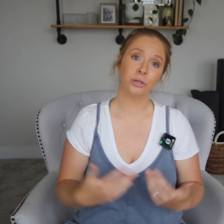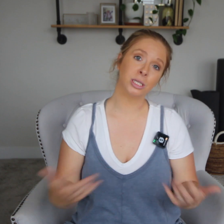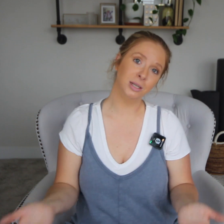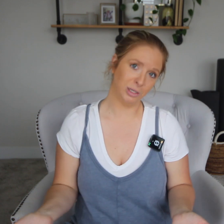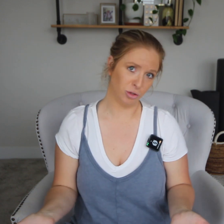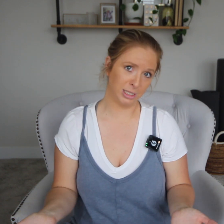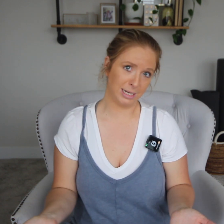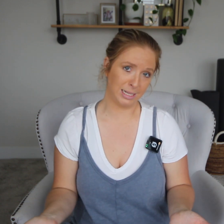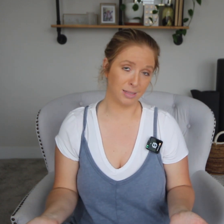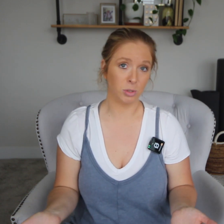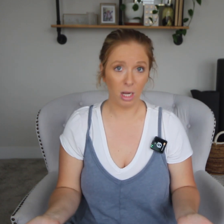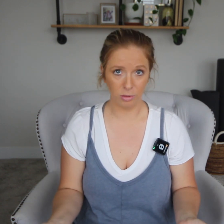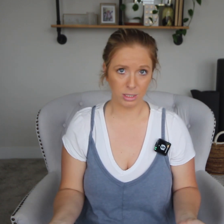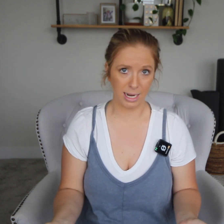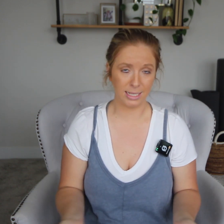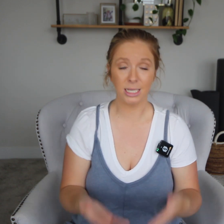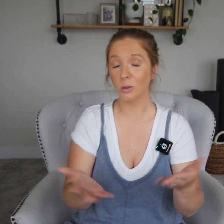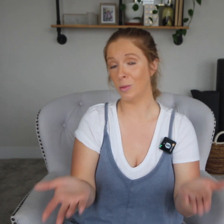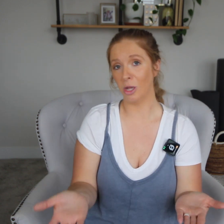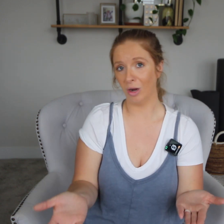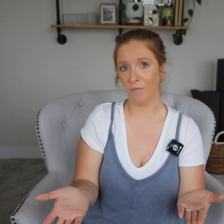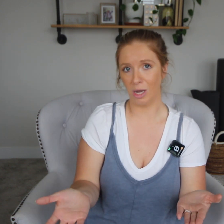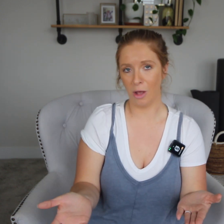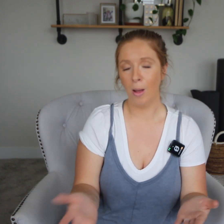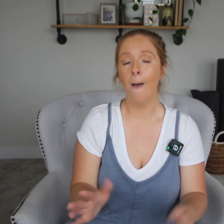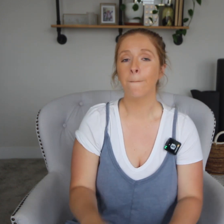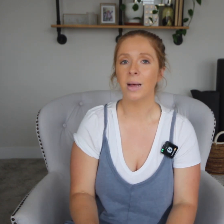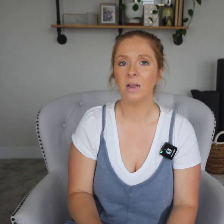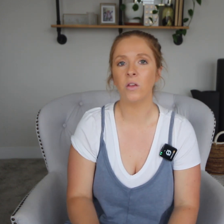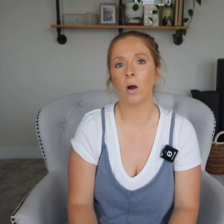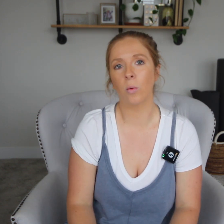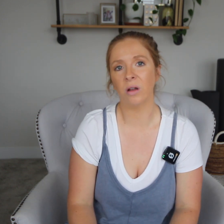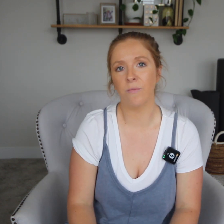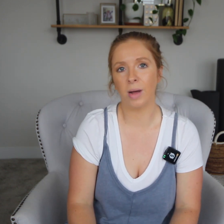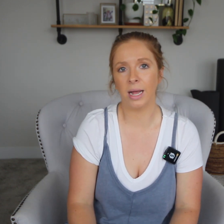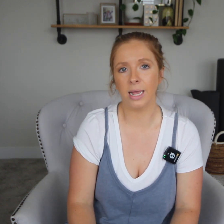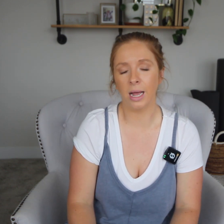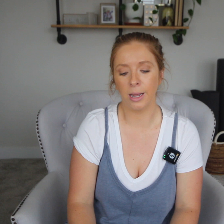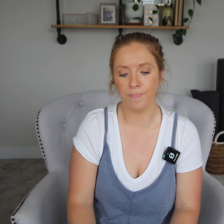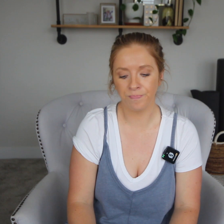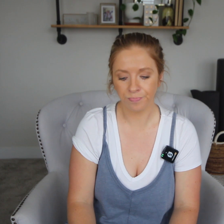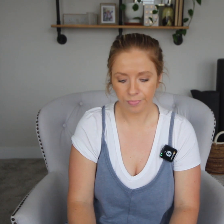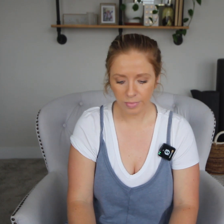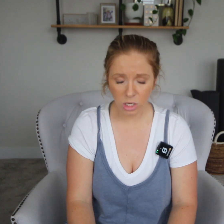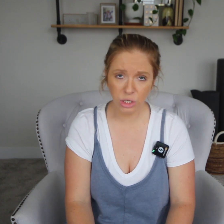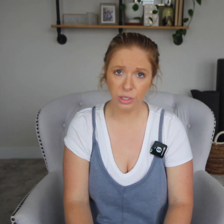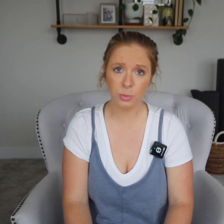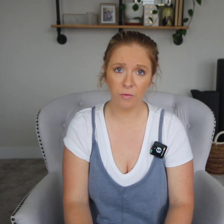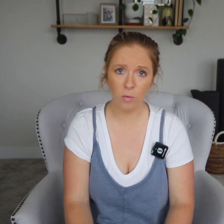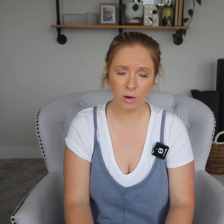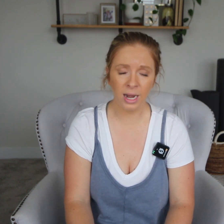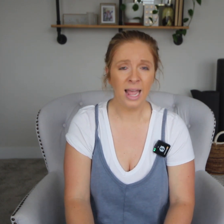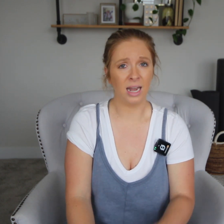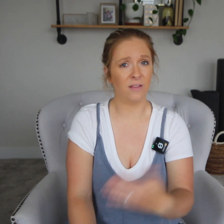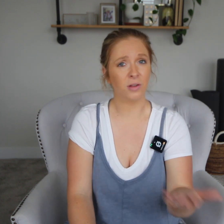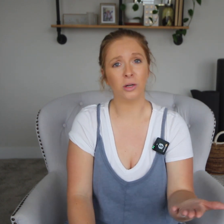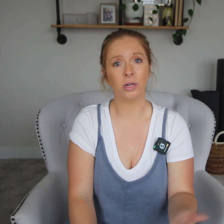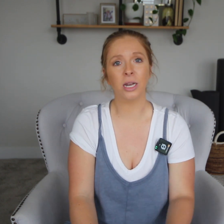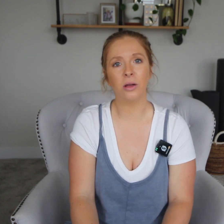still interested in some toddler signs, this would be a great video. But if you are one of my students before and I've taught your kiddo, this